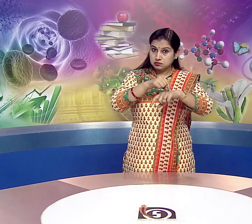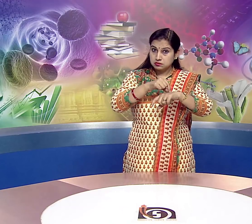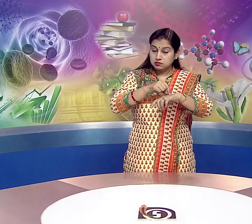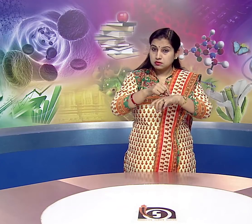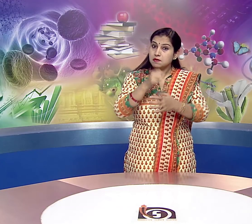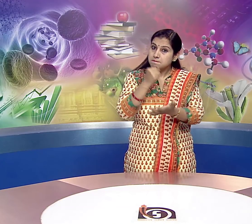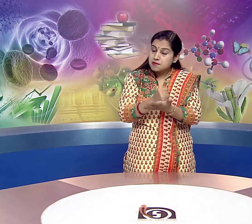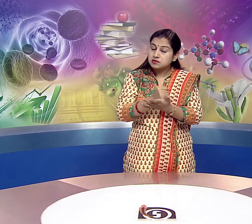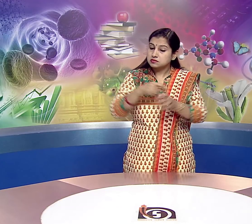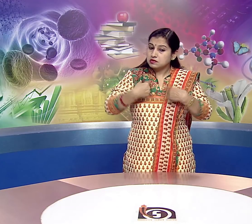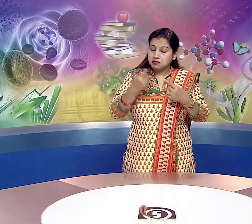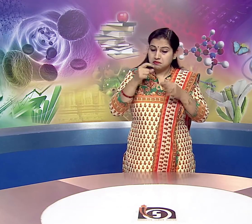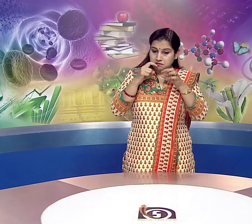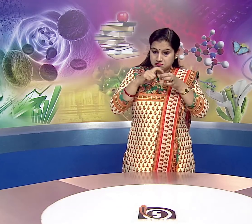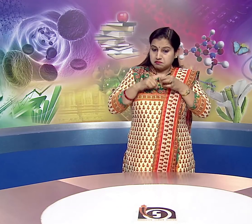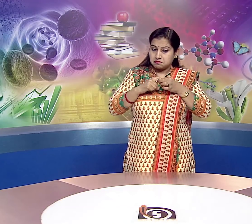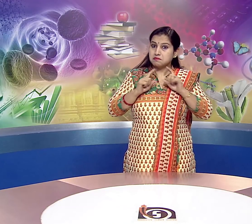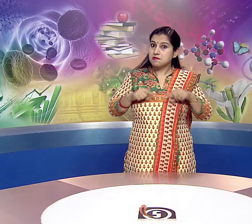should be asking